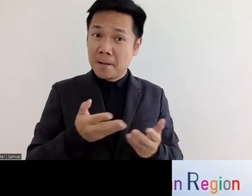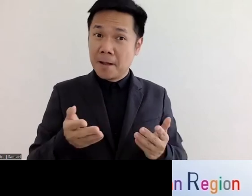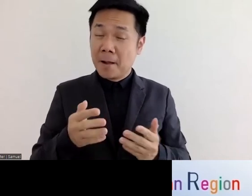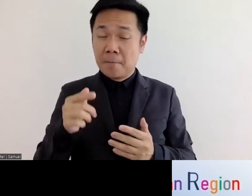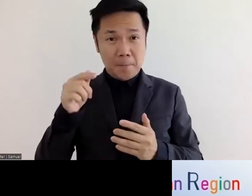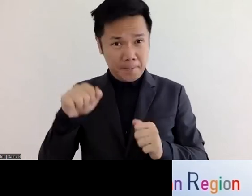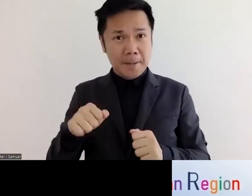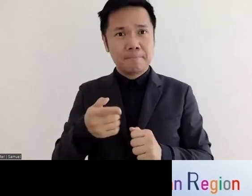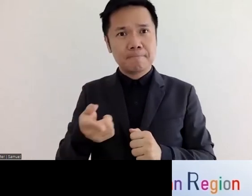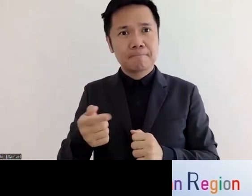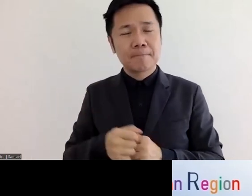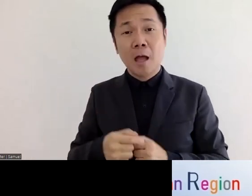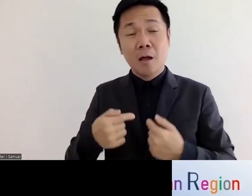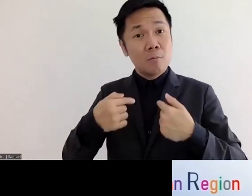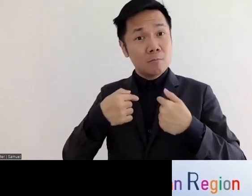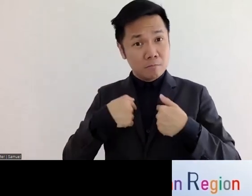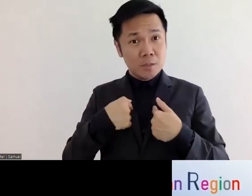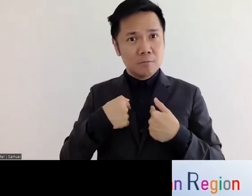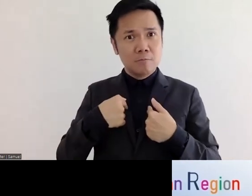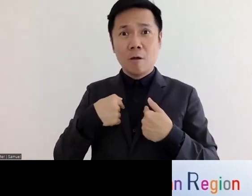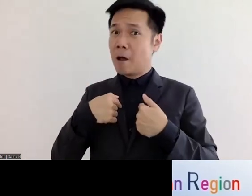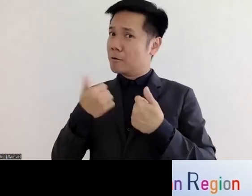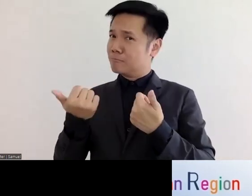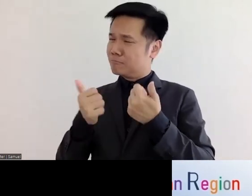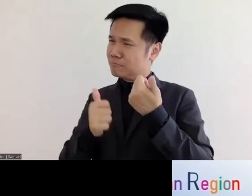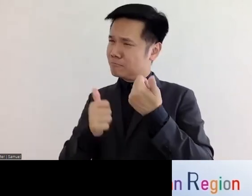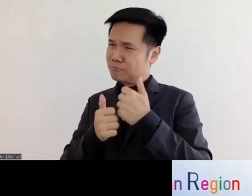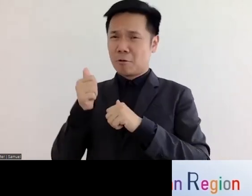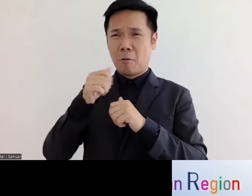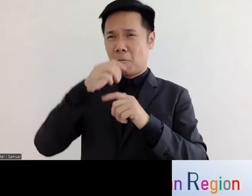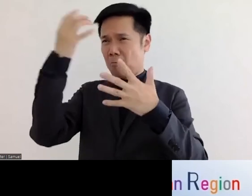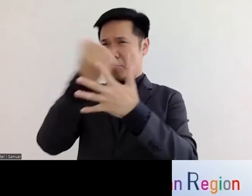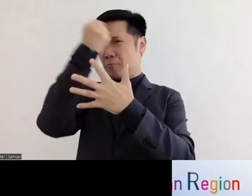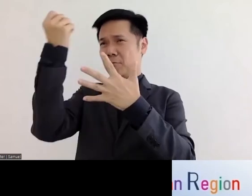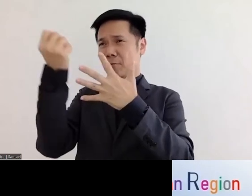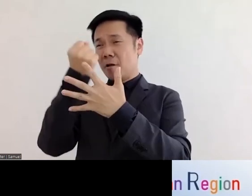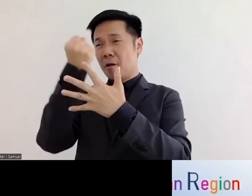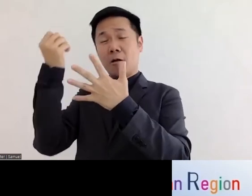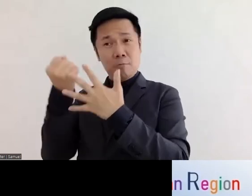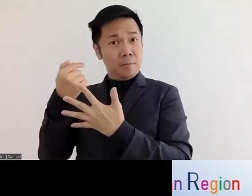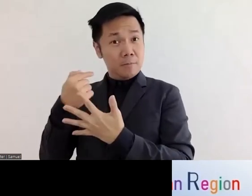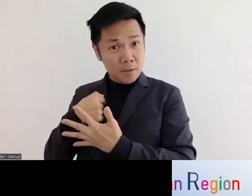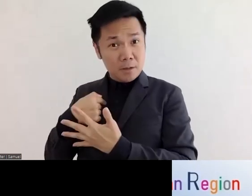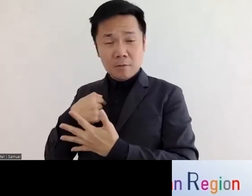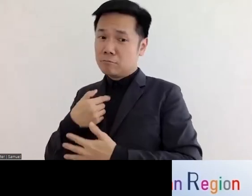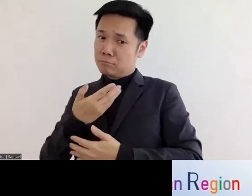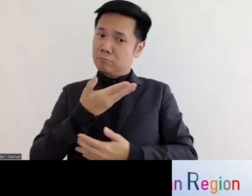I am able to do great, then